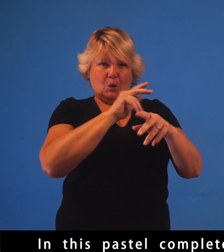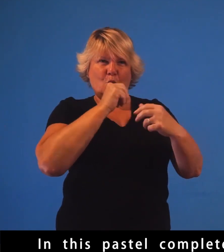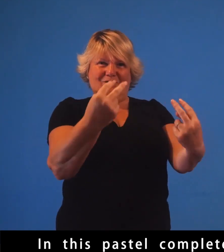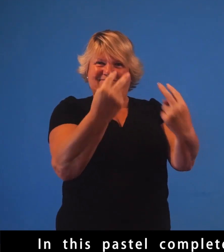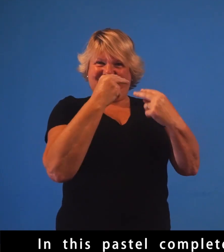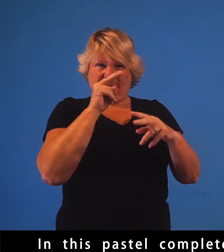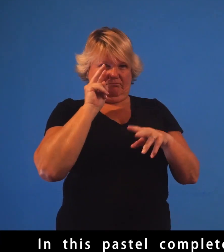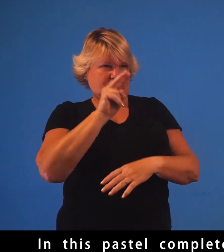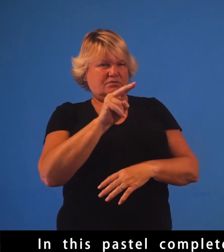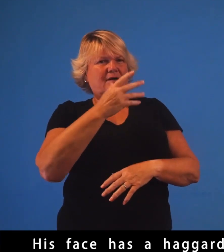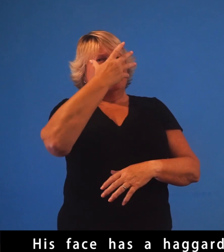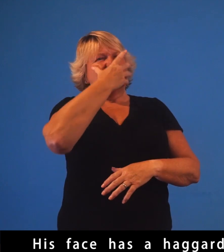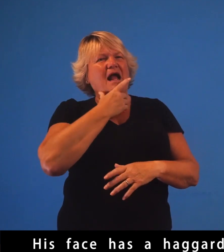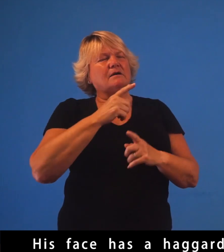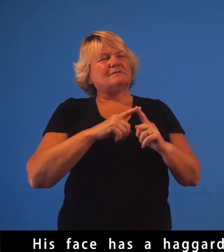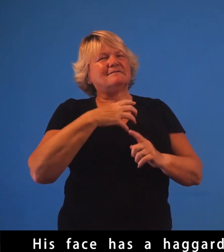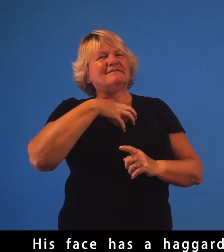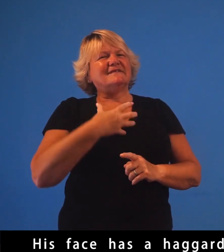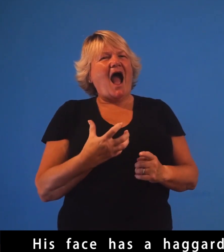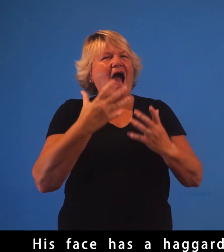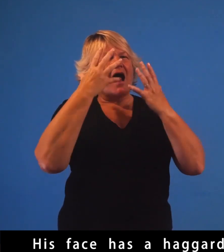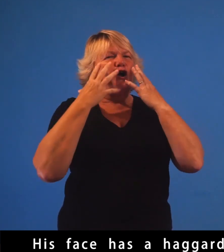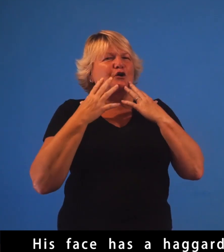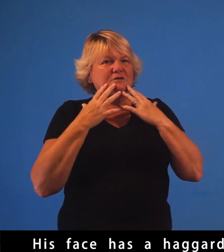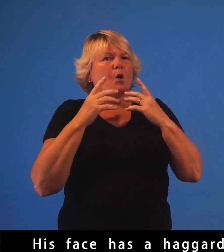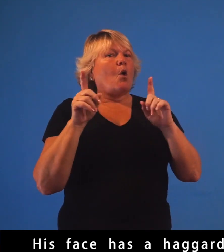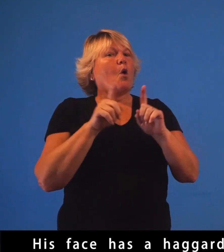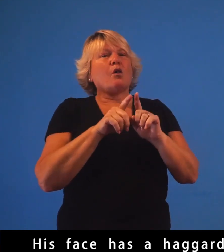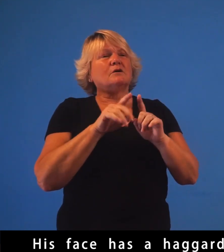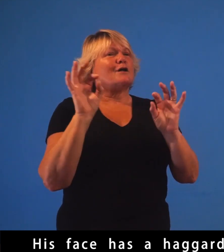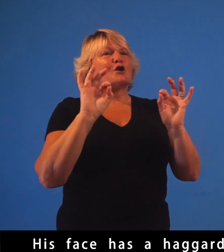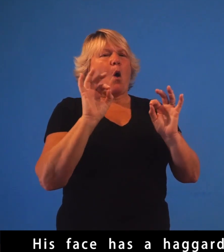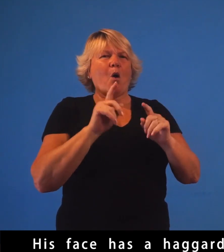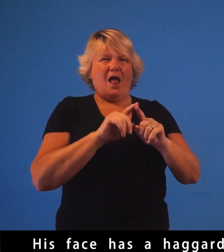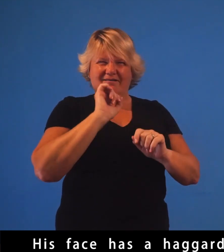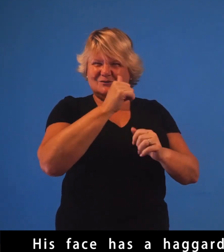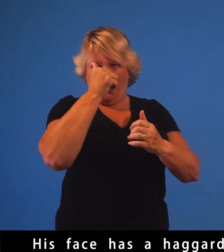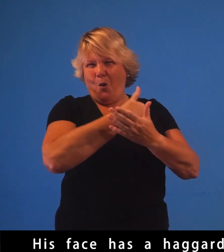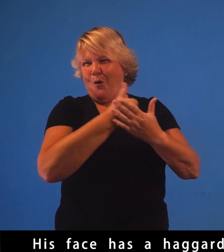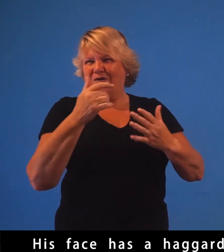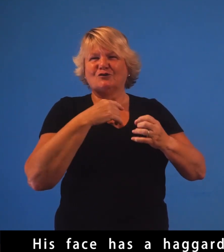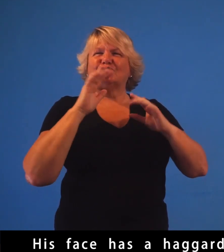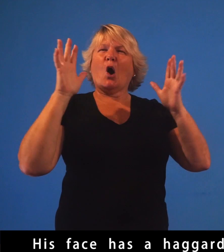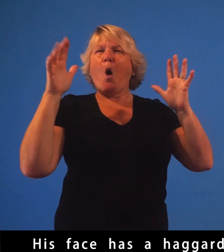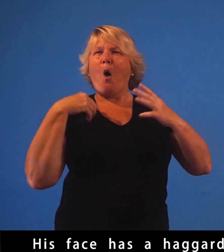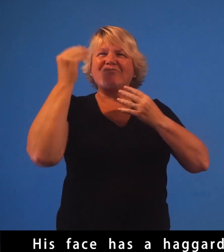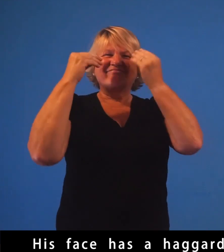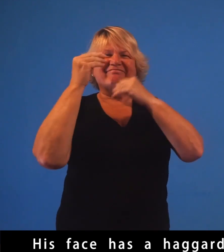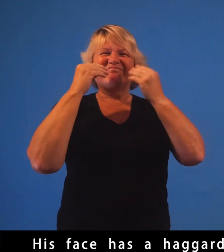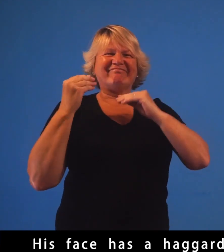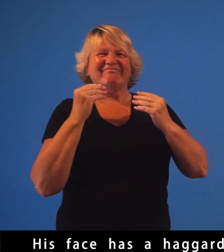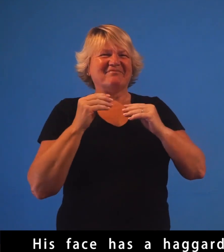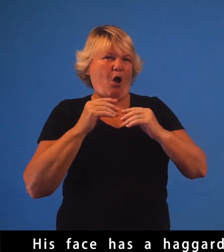His face has a haggard appearance, and there are no signs of the showmanship